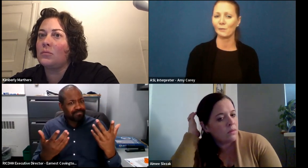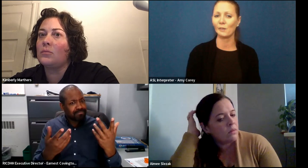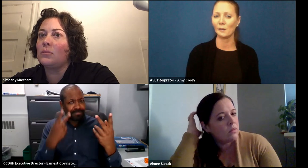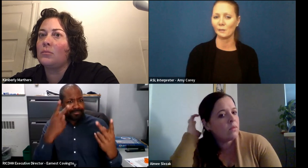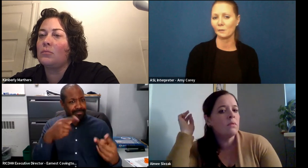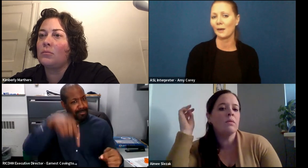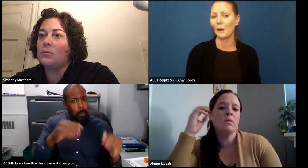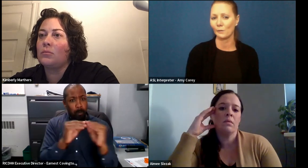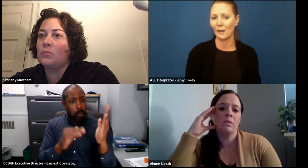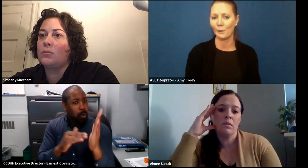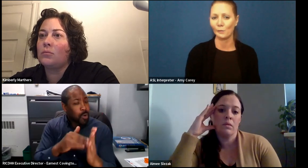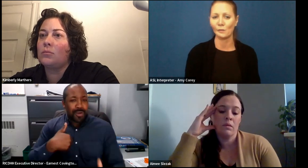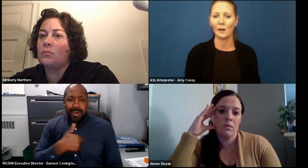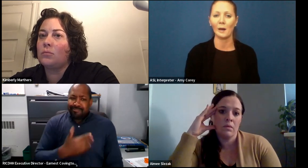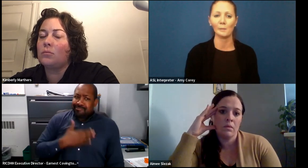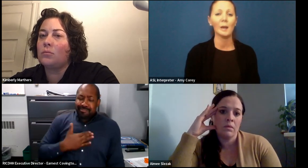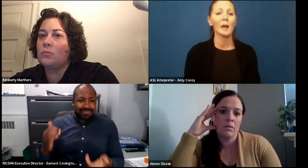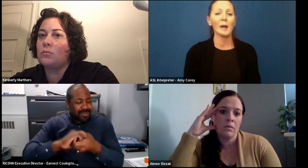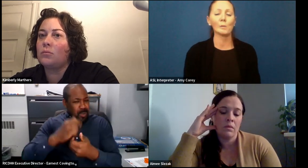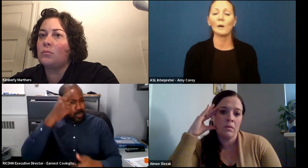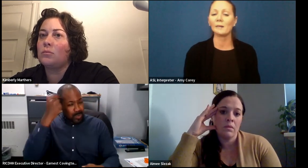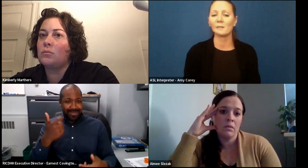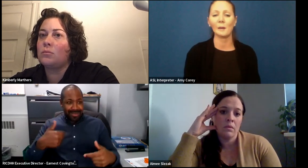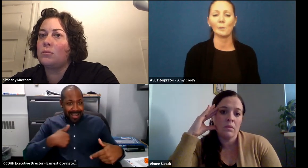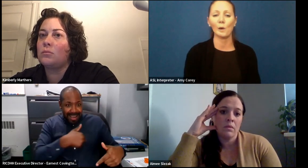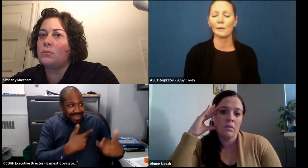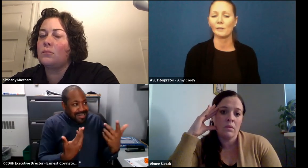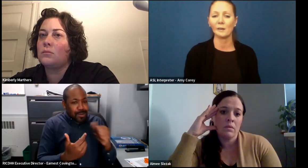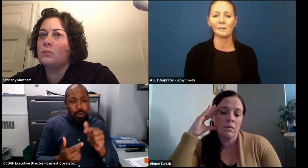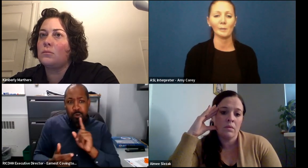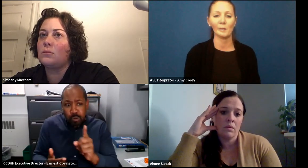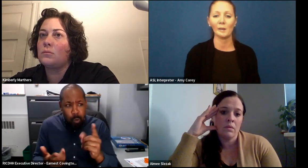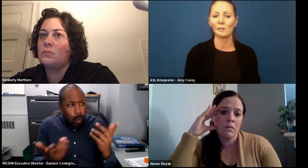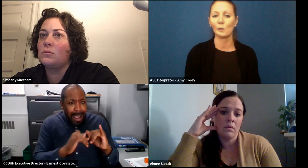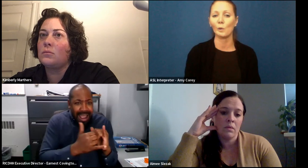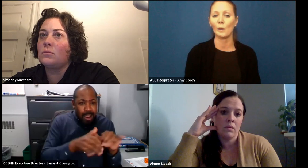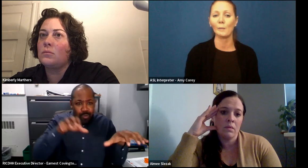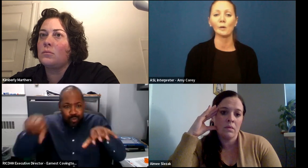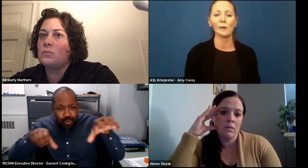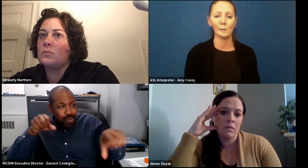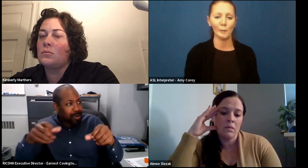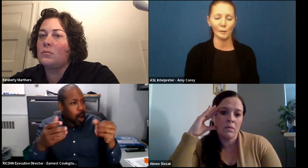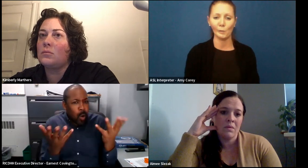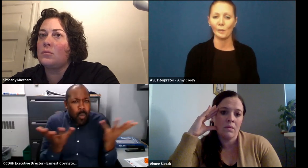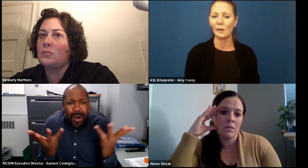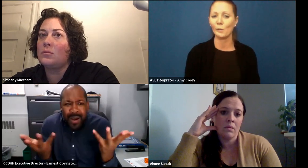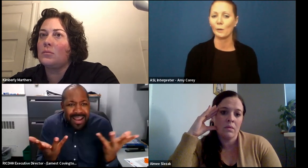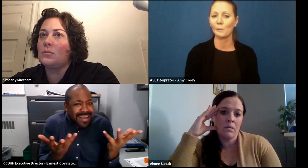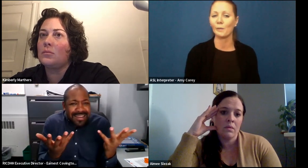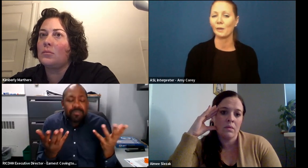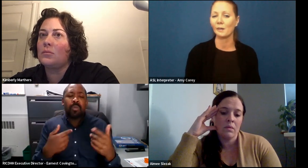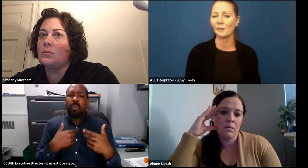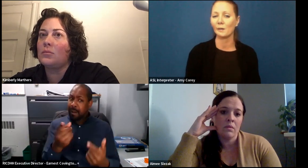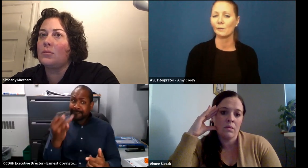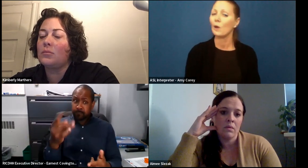that feel to be out of the house and wanting to see that more often is something that is a goal. I'm looking to partner with anyone,